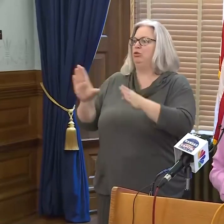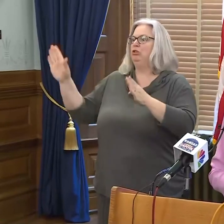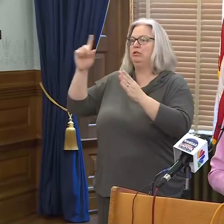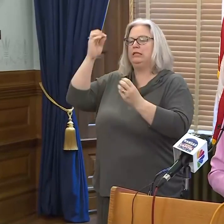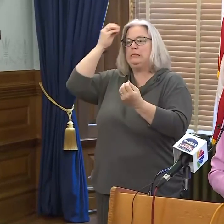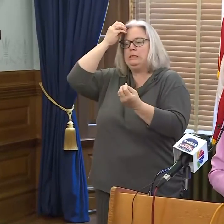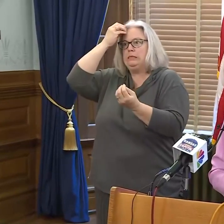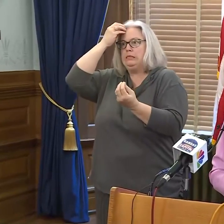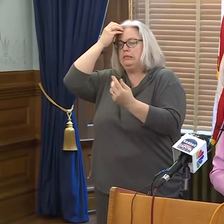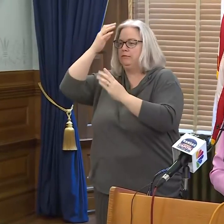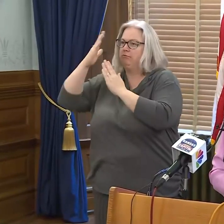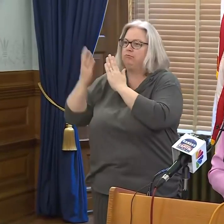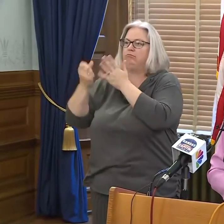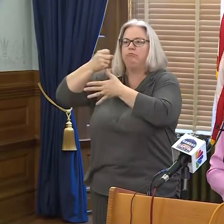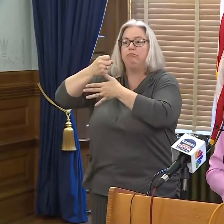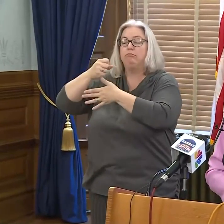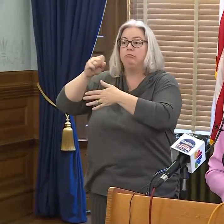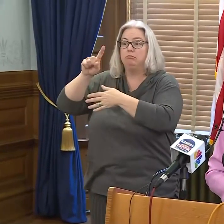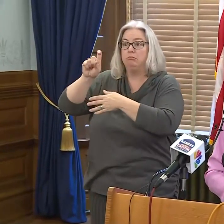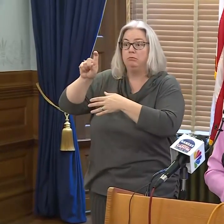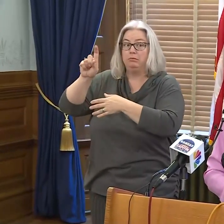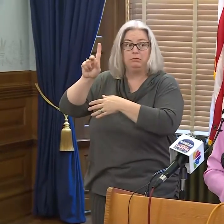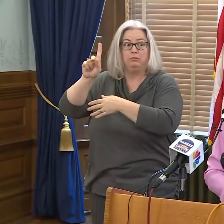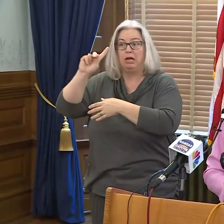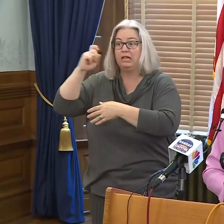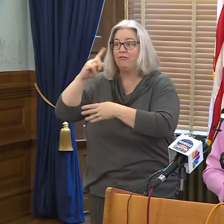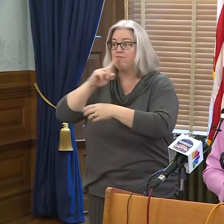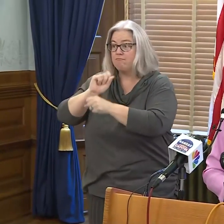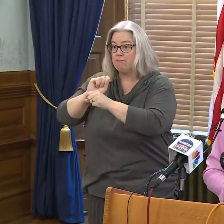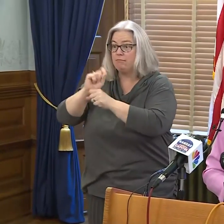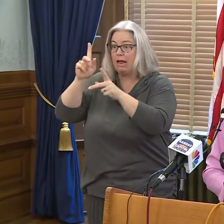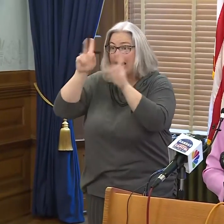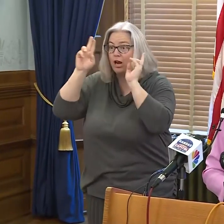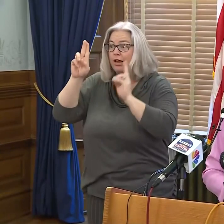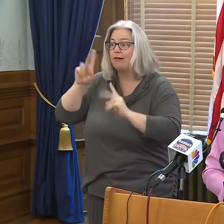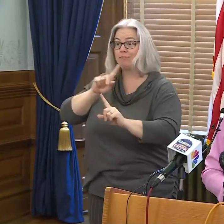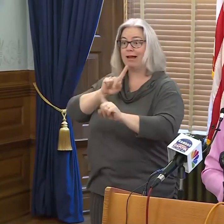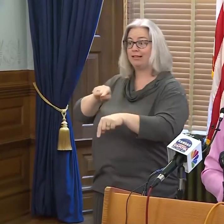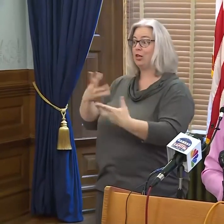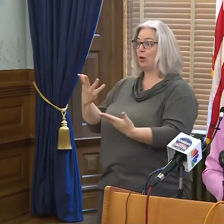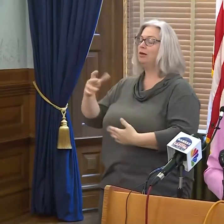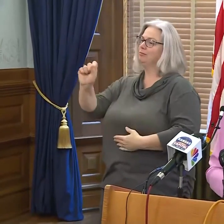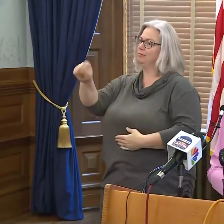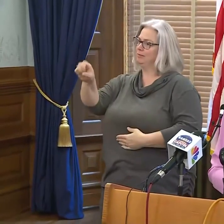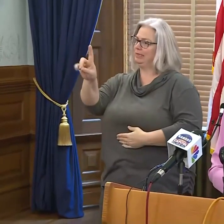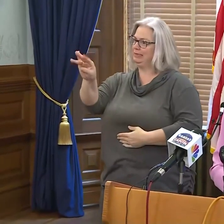Kansan's mind. Did the governor get a haircut? The answer is yes, I did.